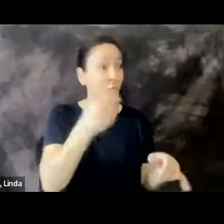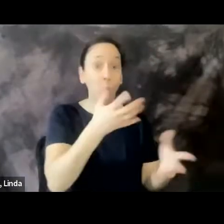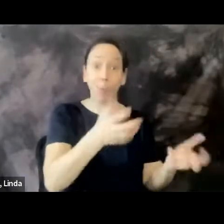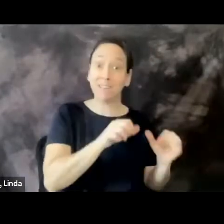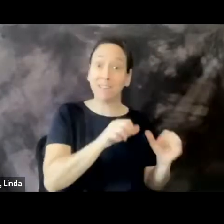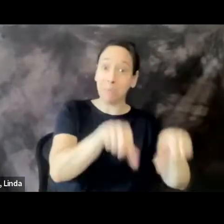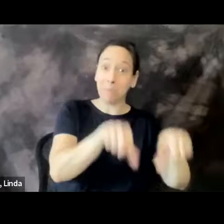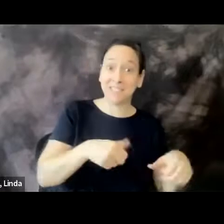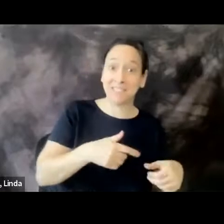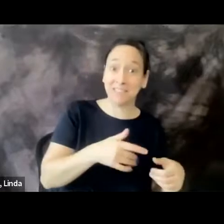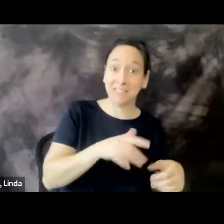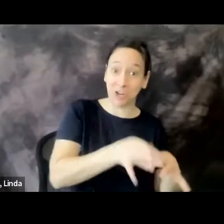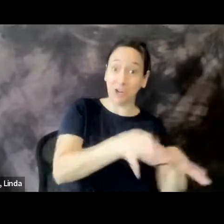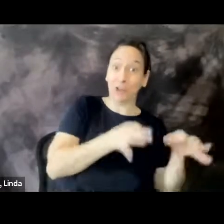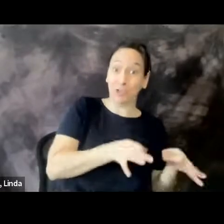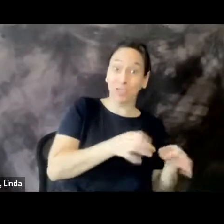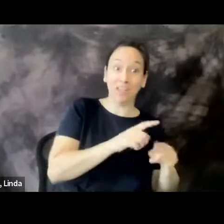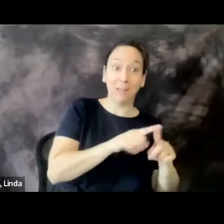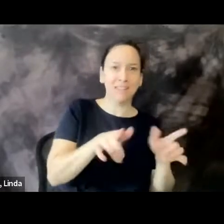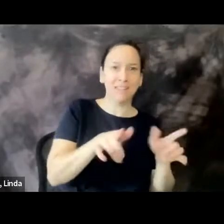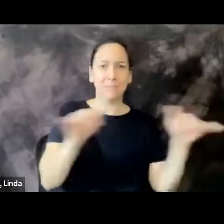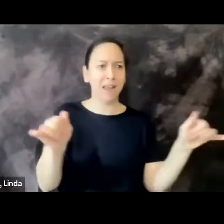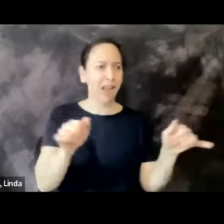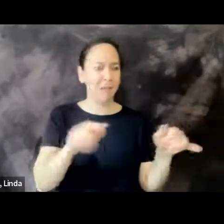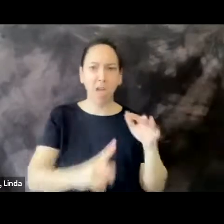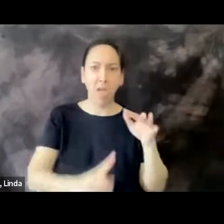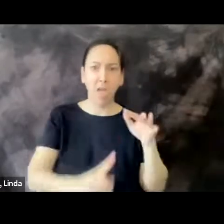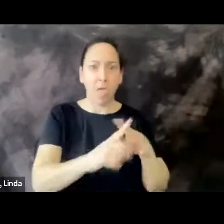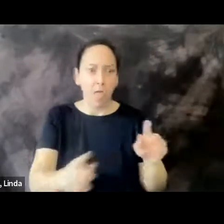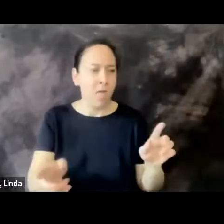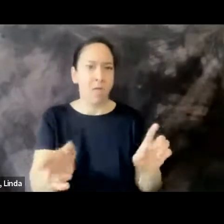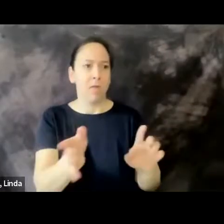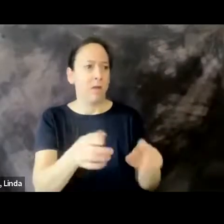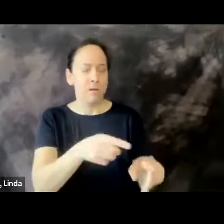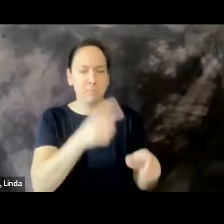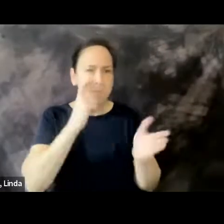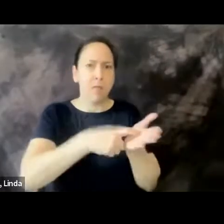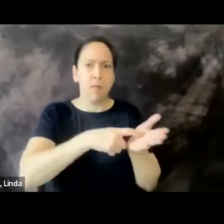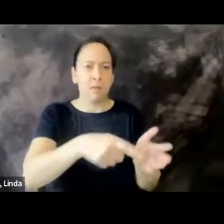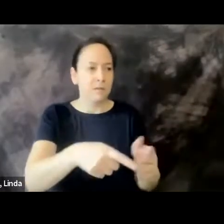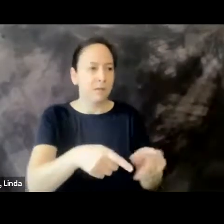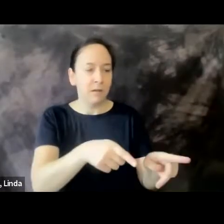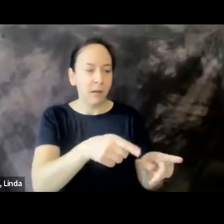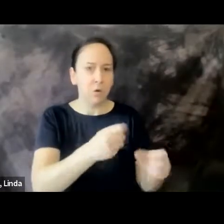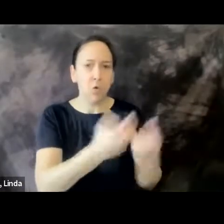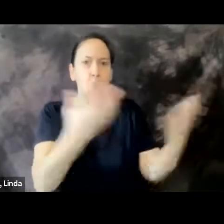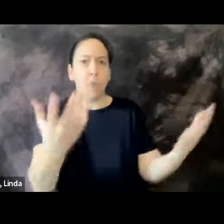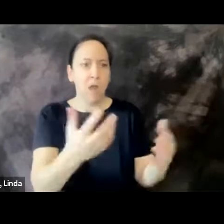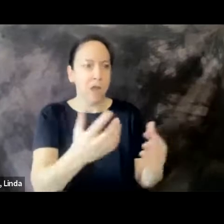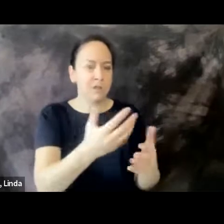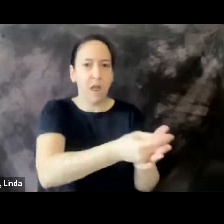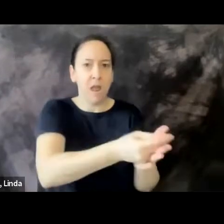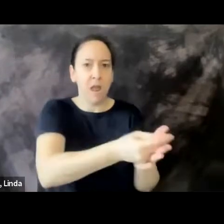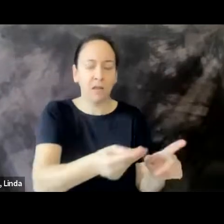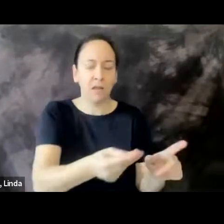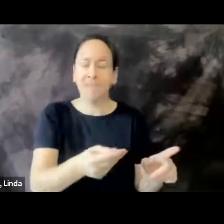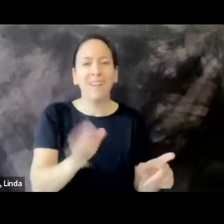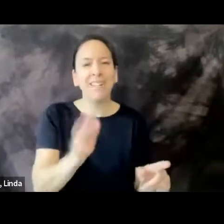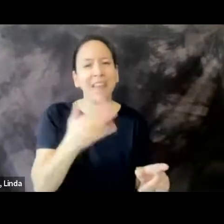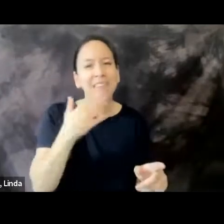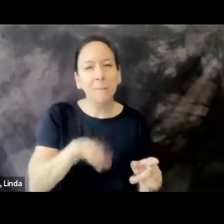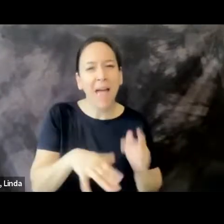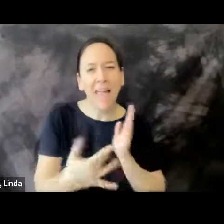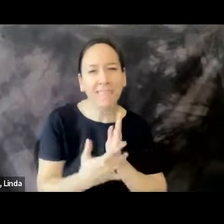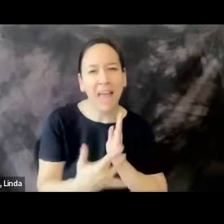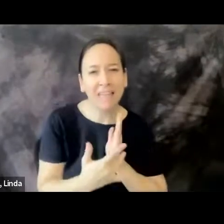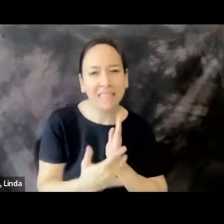also programming it to check and flag and cut people's benefits based on them having those benefits there. That's just bad tech that is also